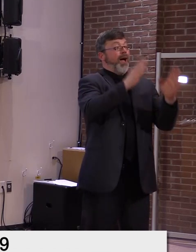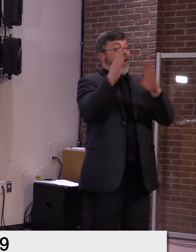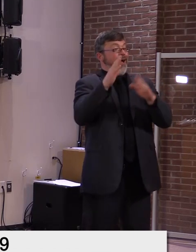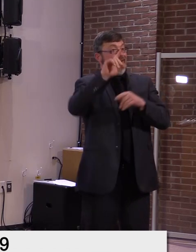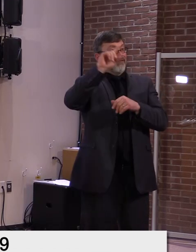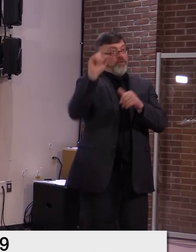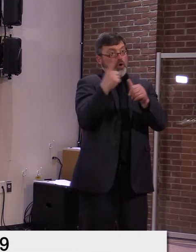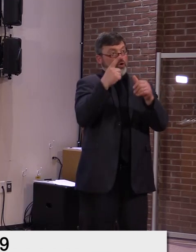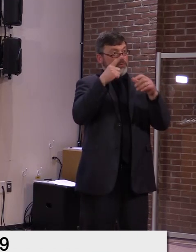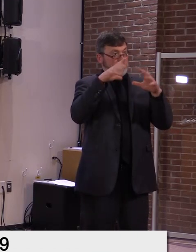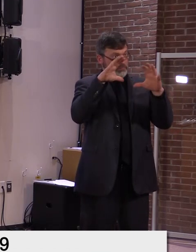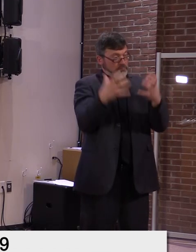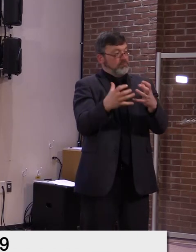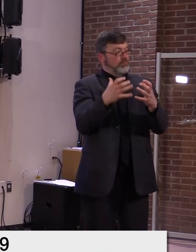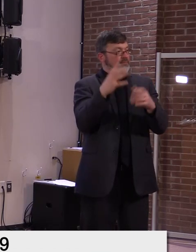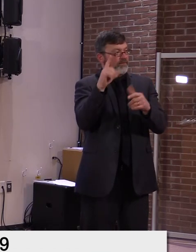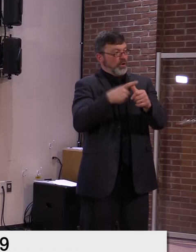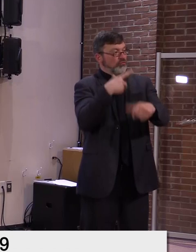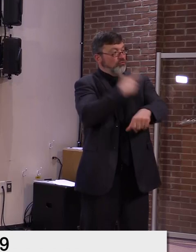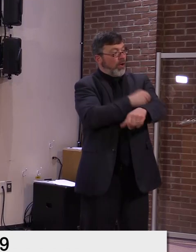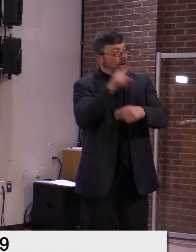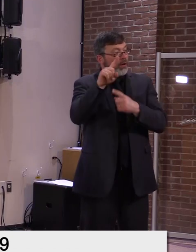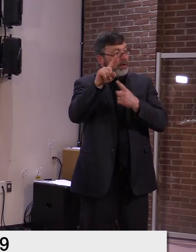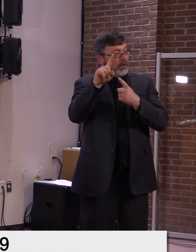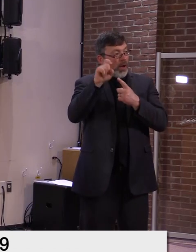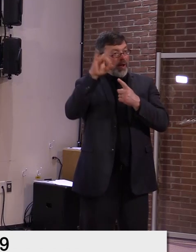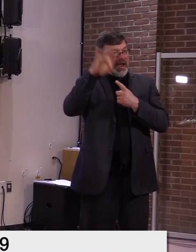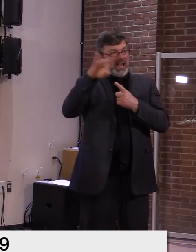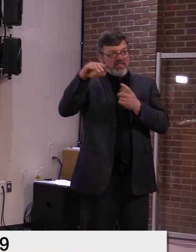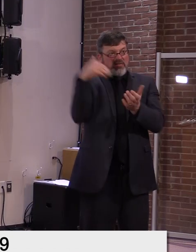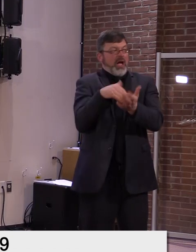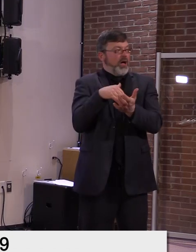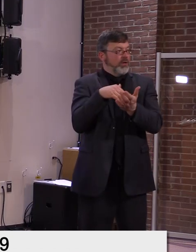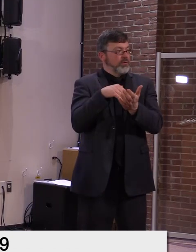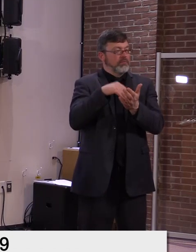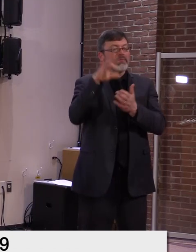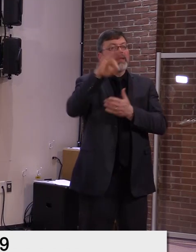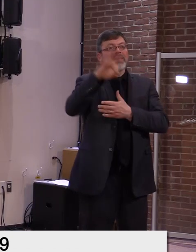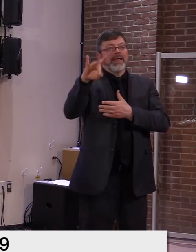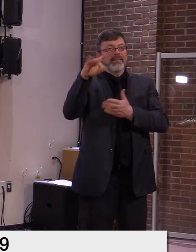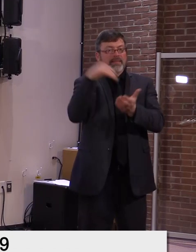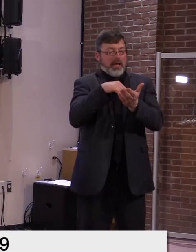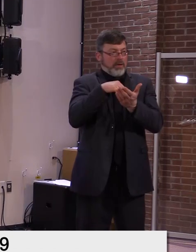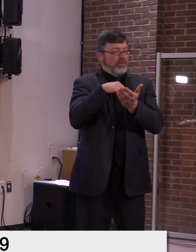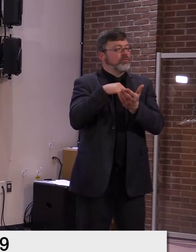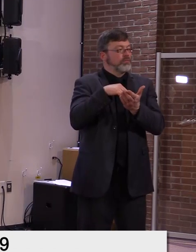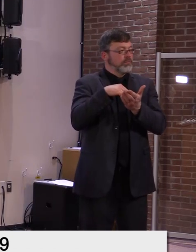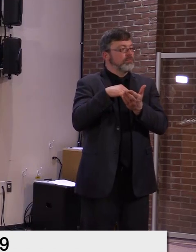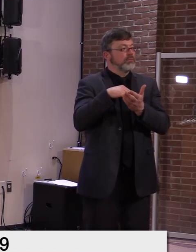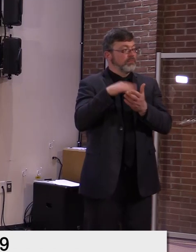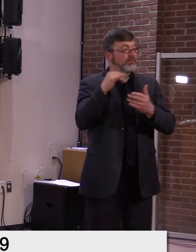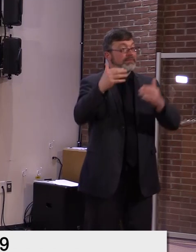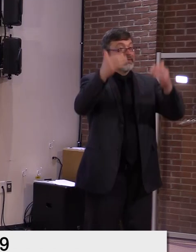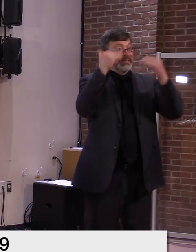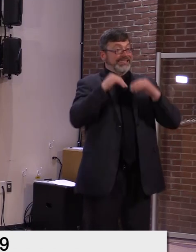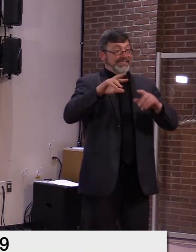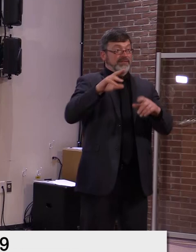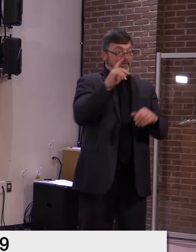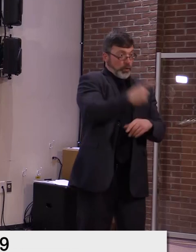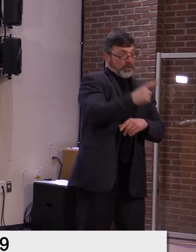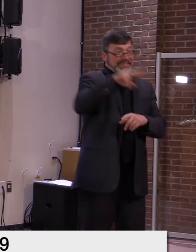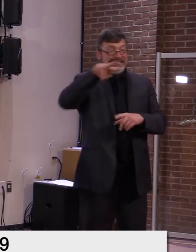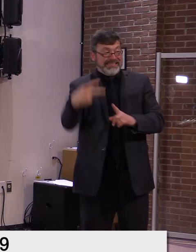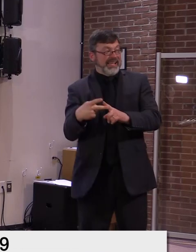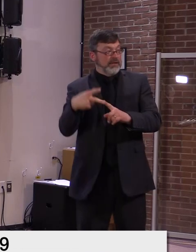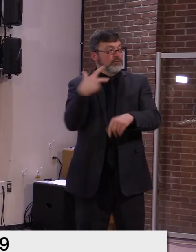156,200 have received their first and last doses. I also want to share another Essex County update.